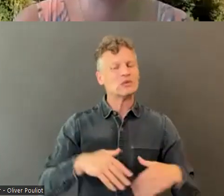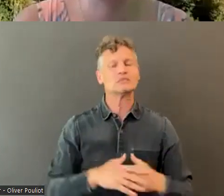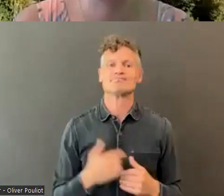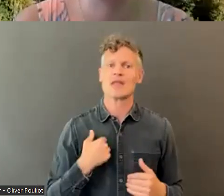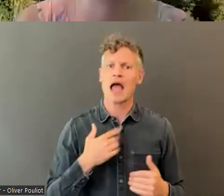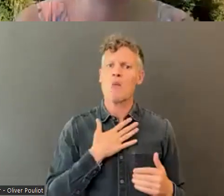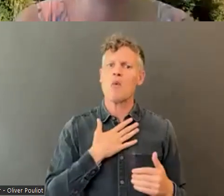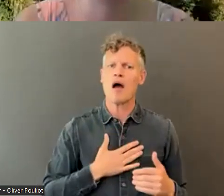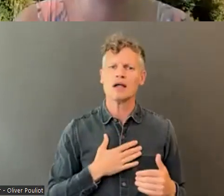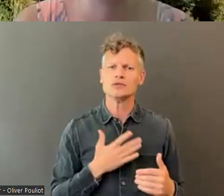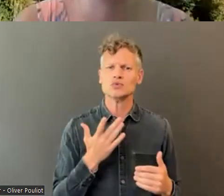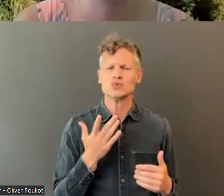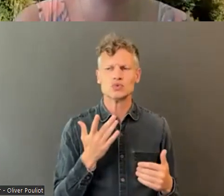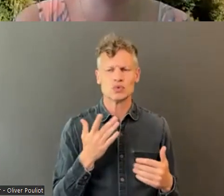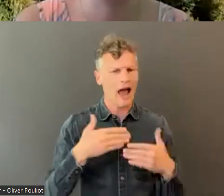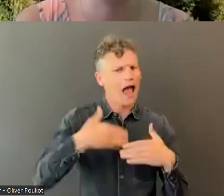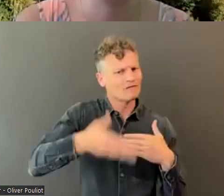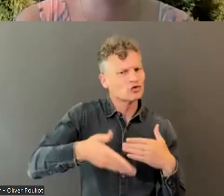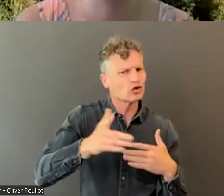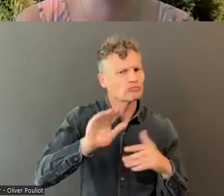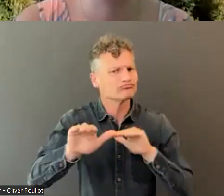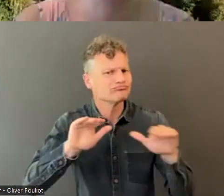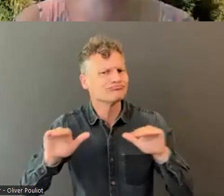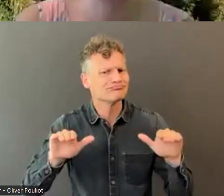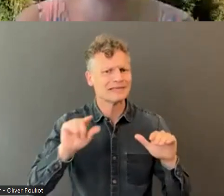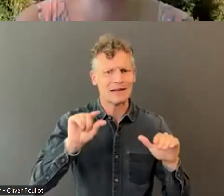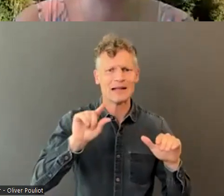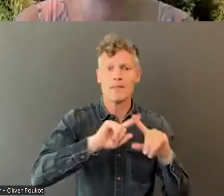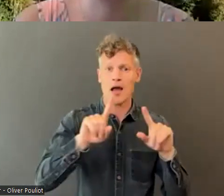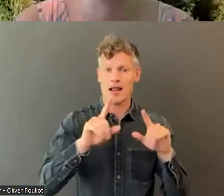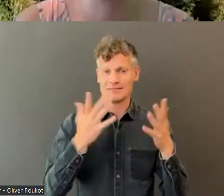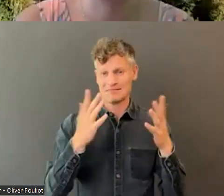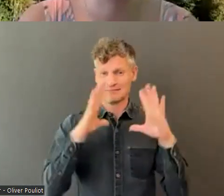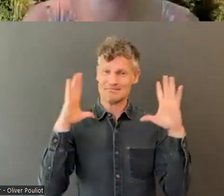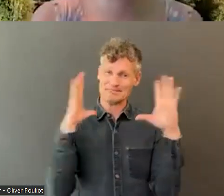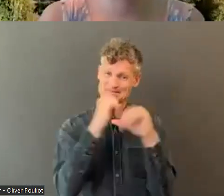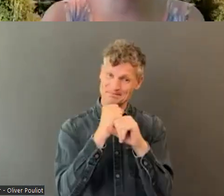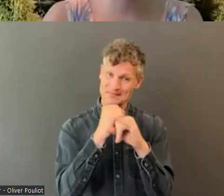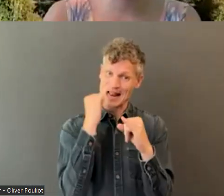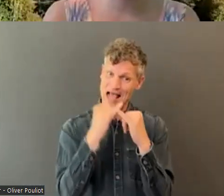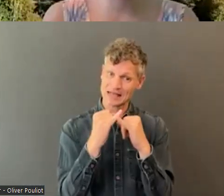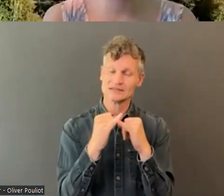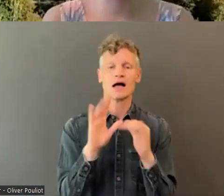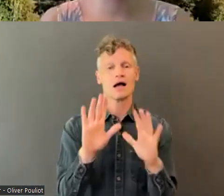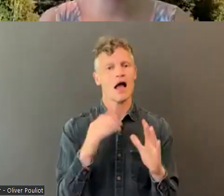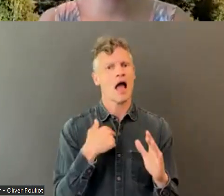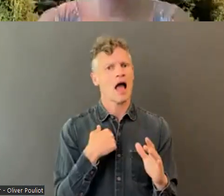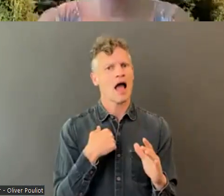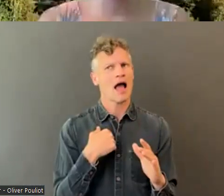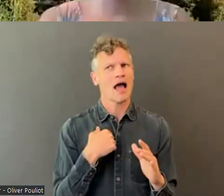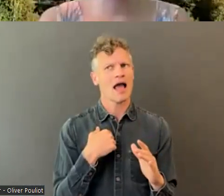and bring you together afterwards. But for now, final thought here would be, I really like this "you have to be bothered"